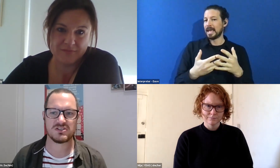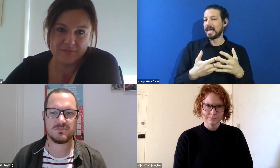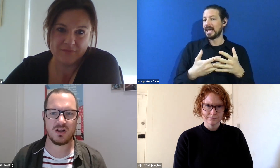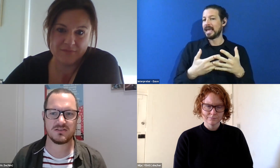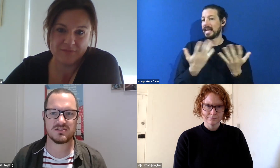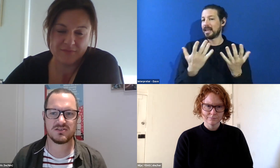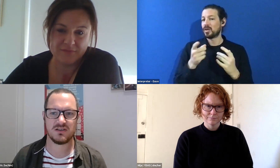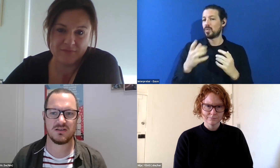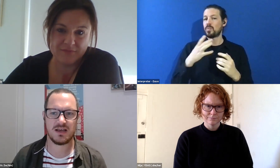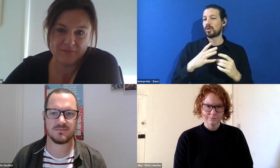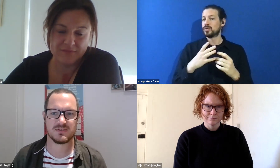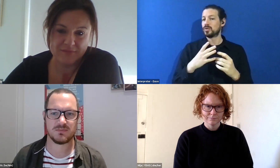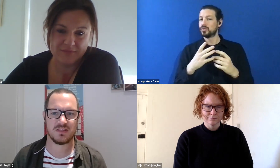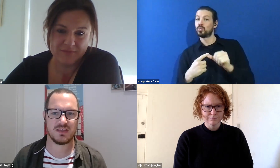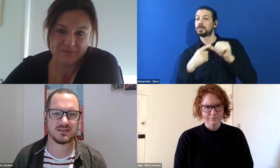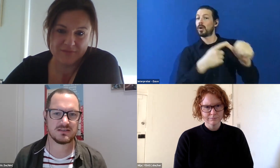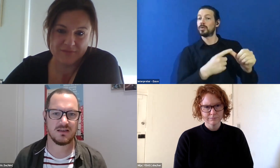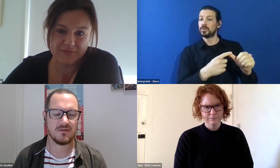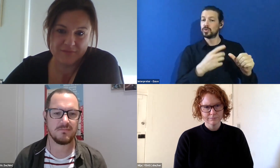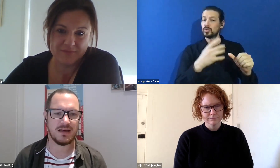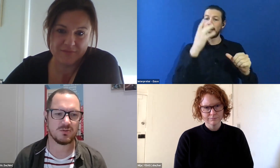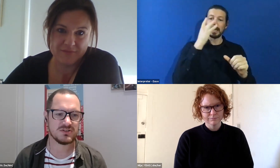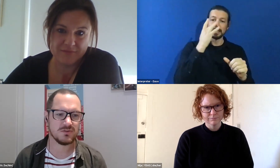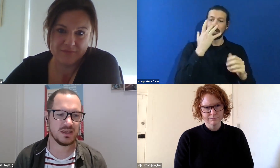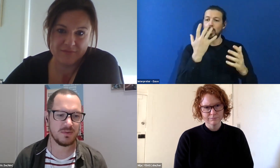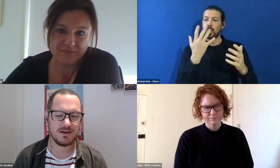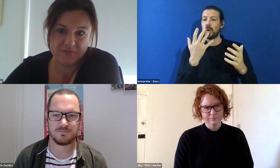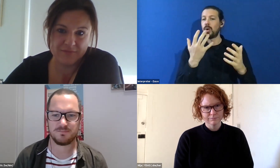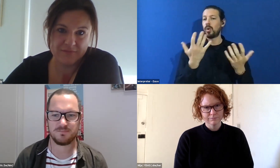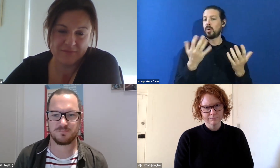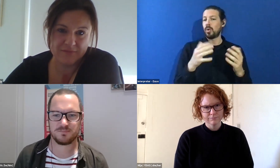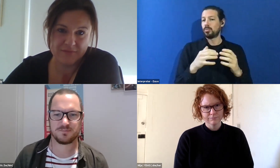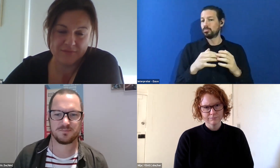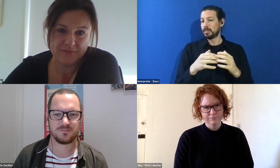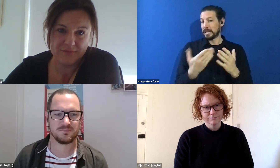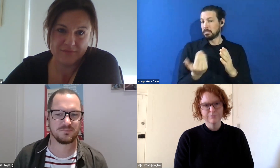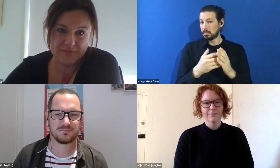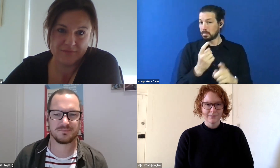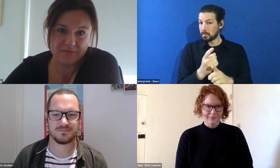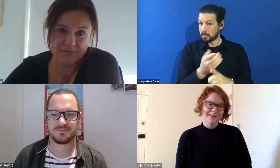or respond to some of the things Mel was talking about?